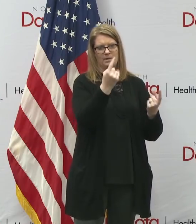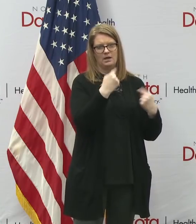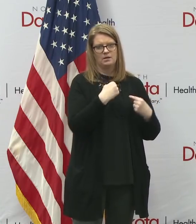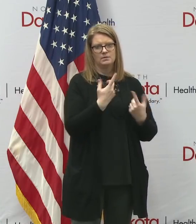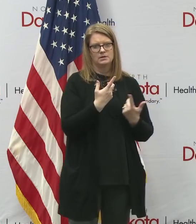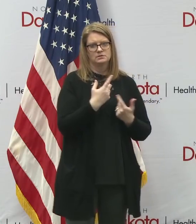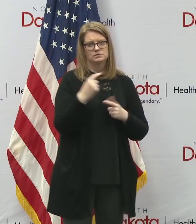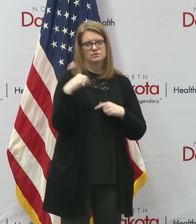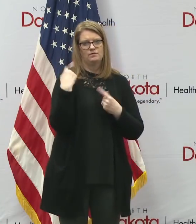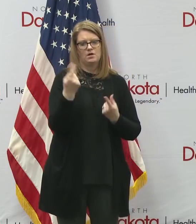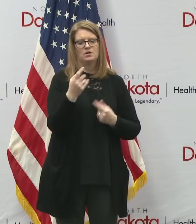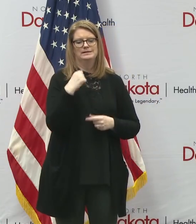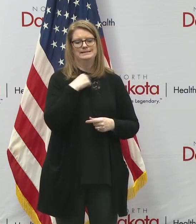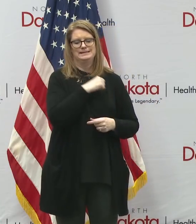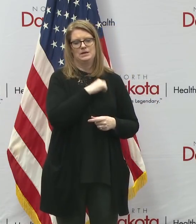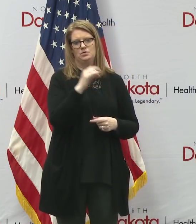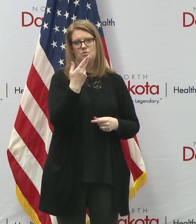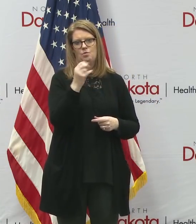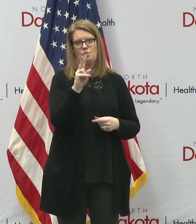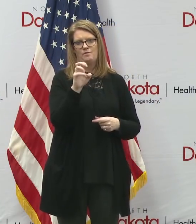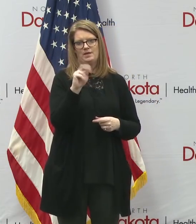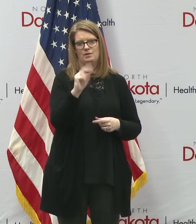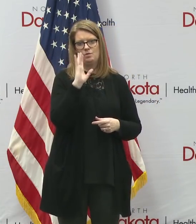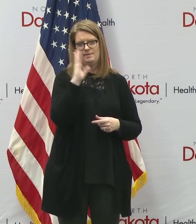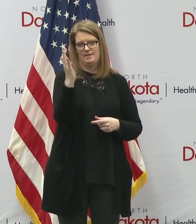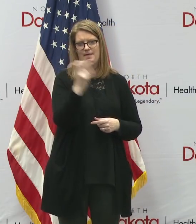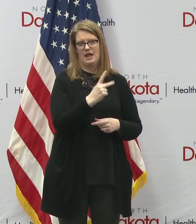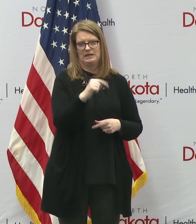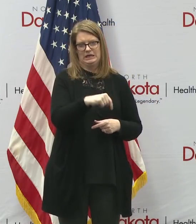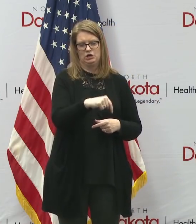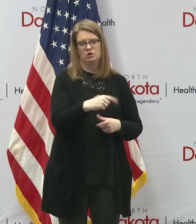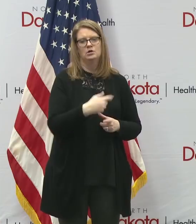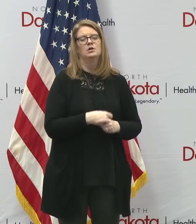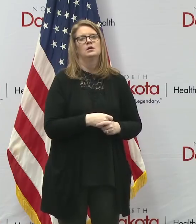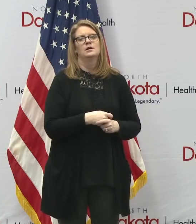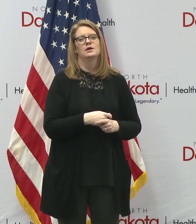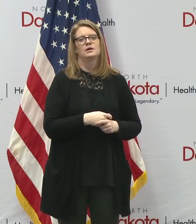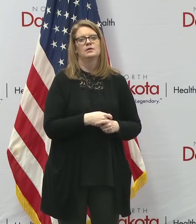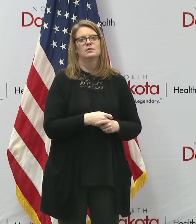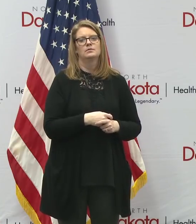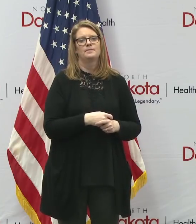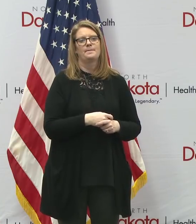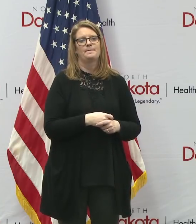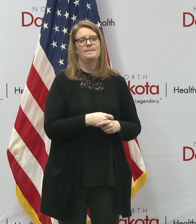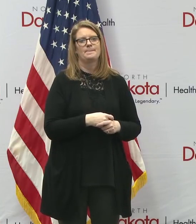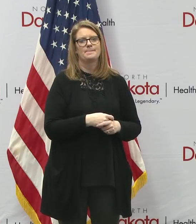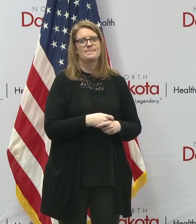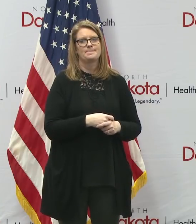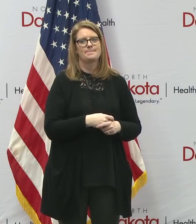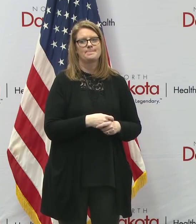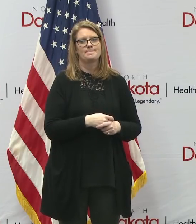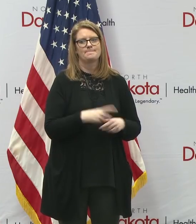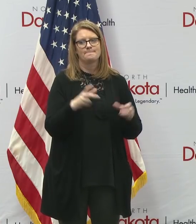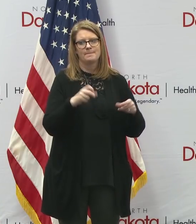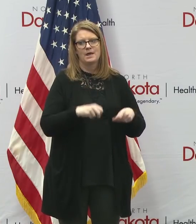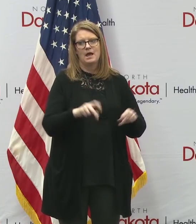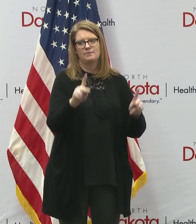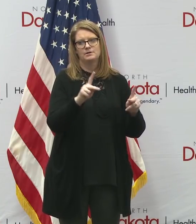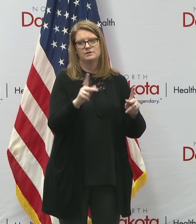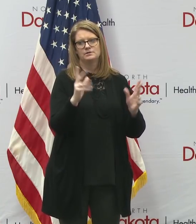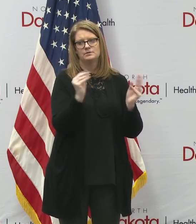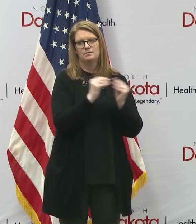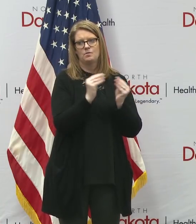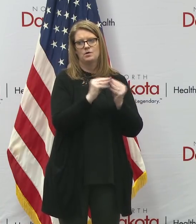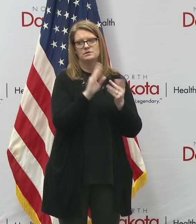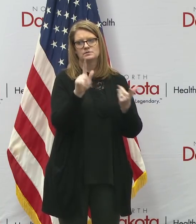confirmation so far. Senator Hoeven is going to be back in town, so we'll have an opportunity to share more details on